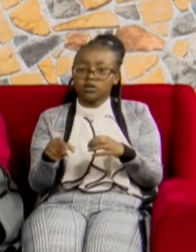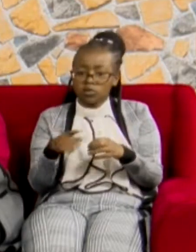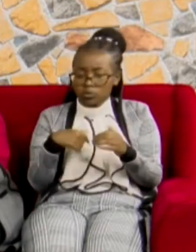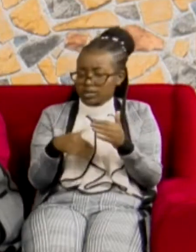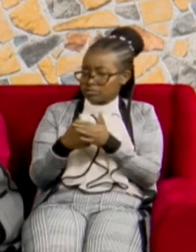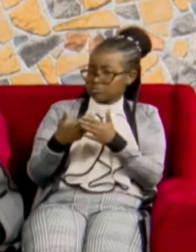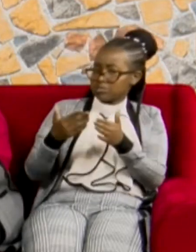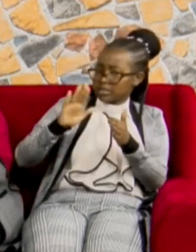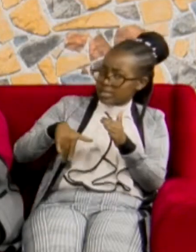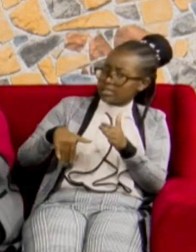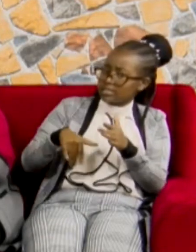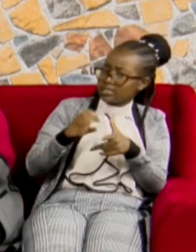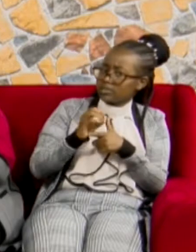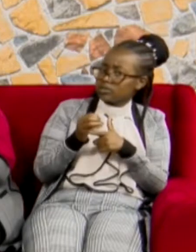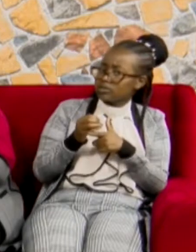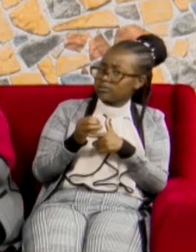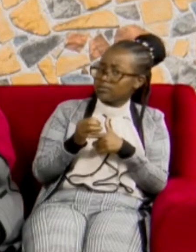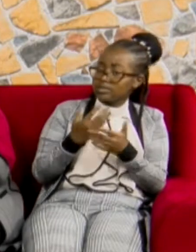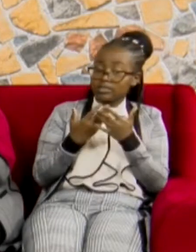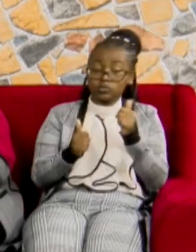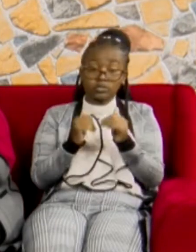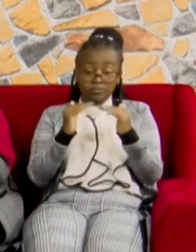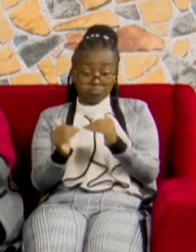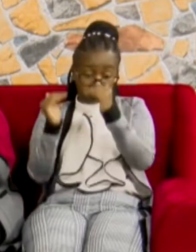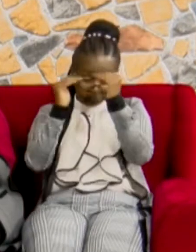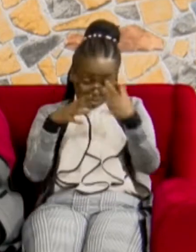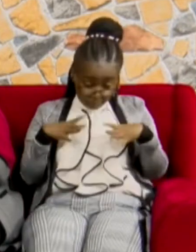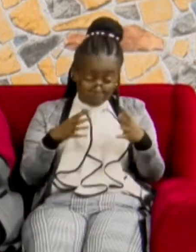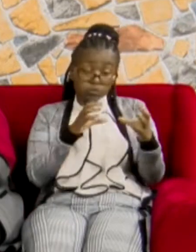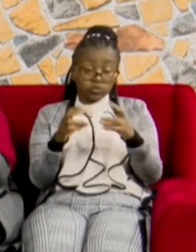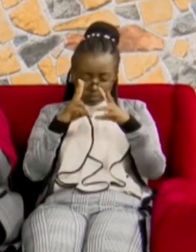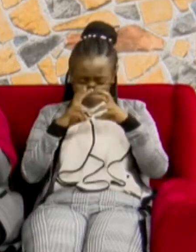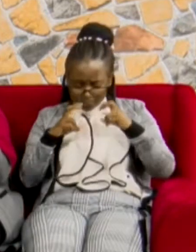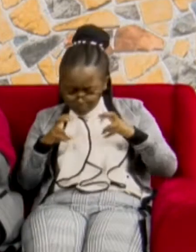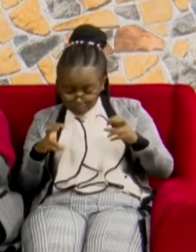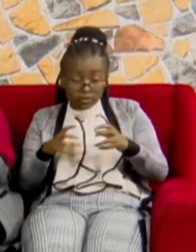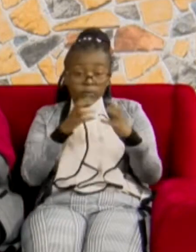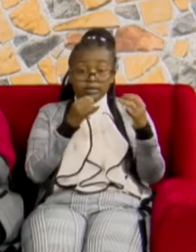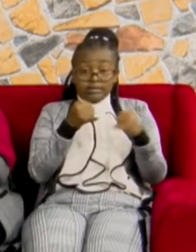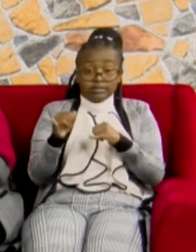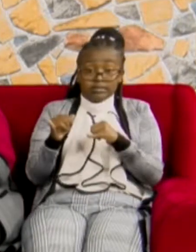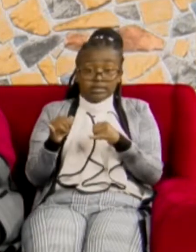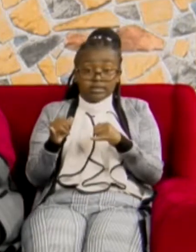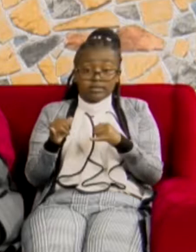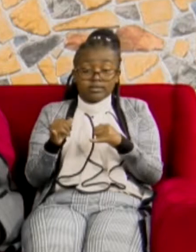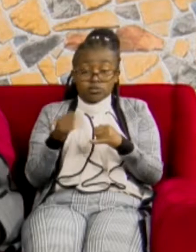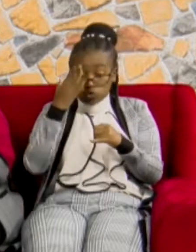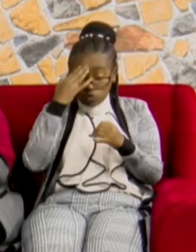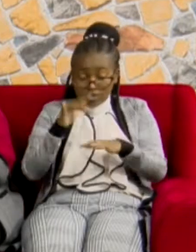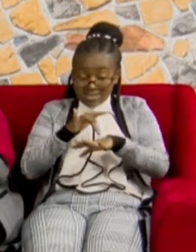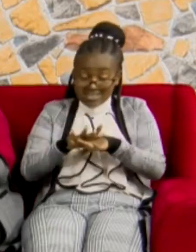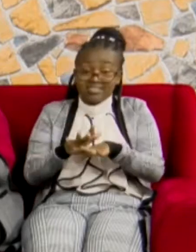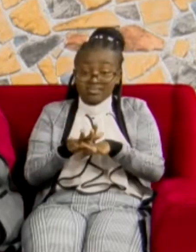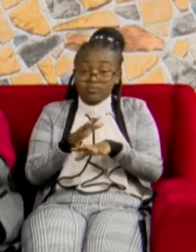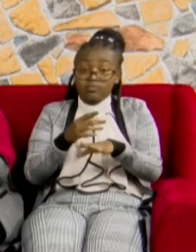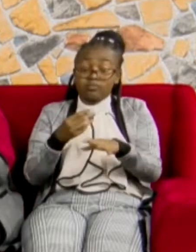behind? No, it's because things are advancing, because people are doing research. They're trying, because we know that early intervention gives us